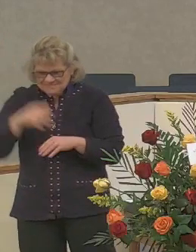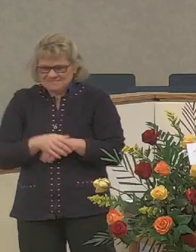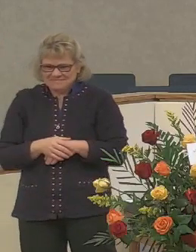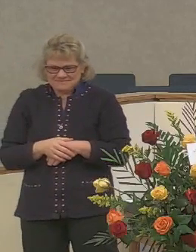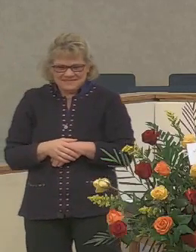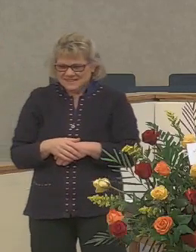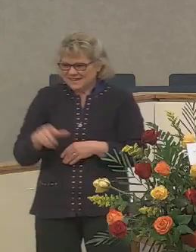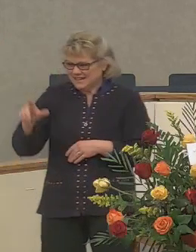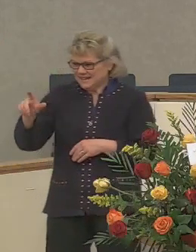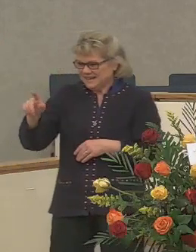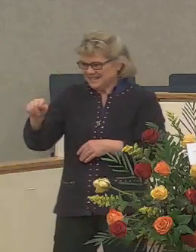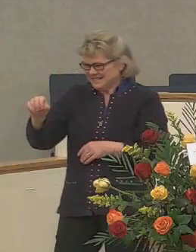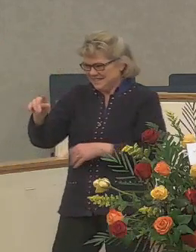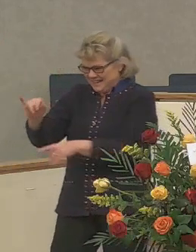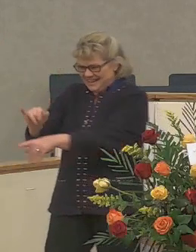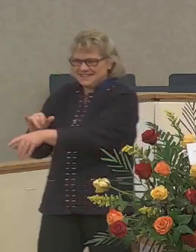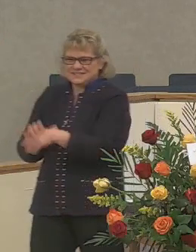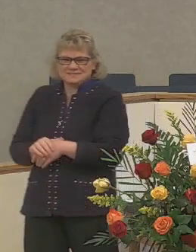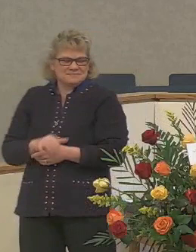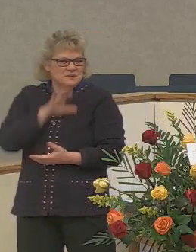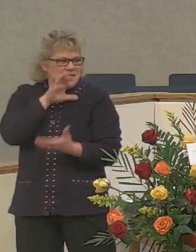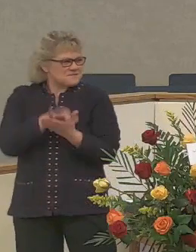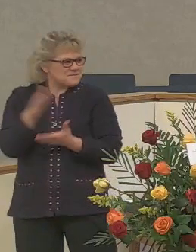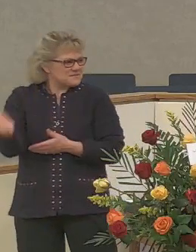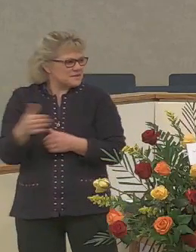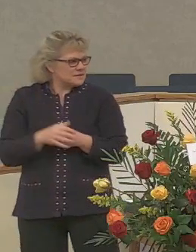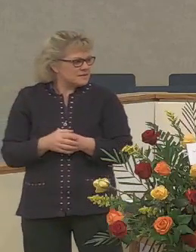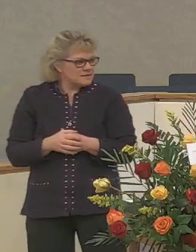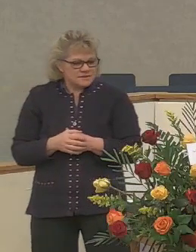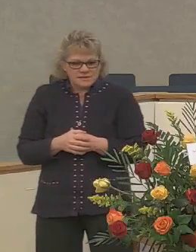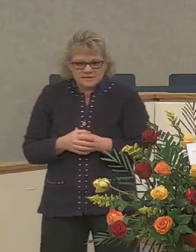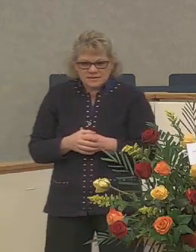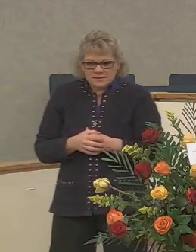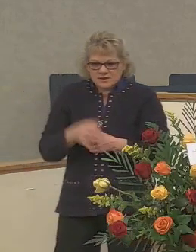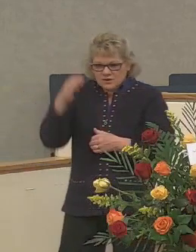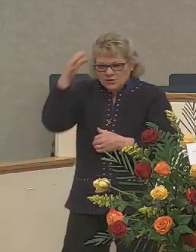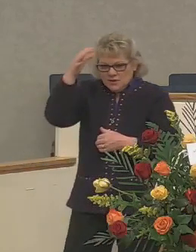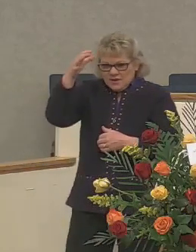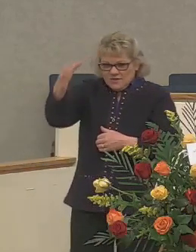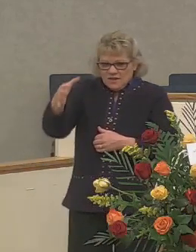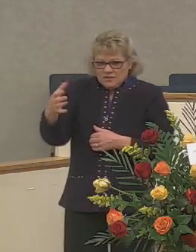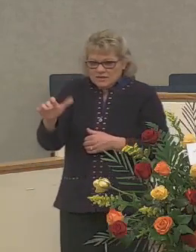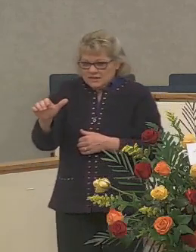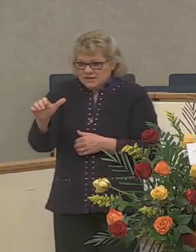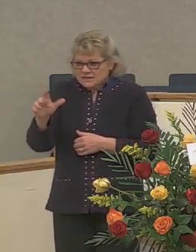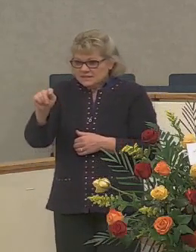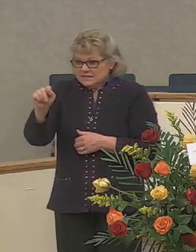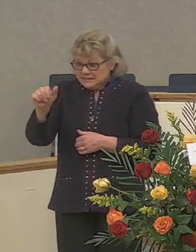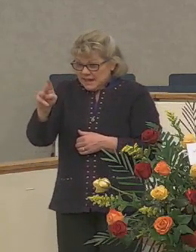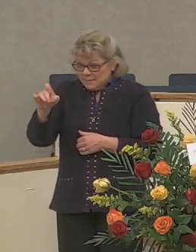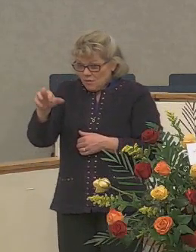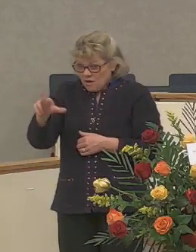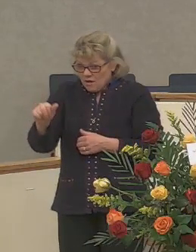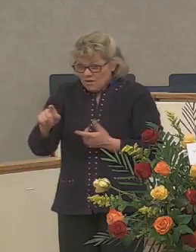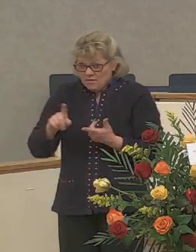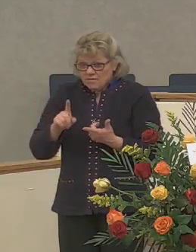And Tiffany, there they are. Cherished grandfather of Tamara,